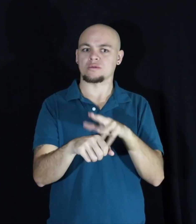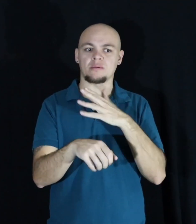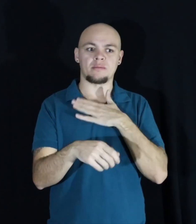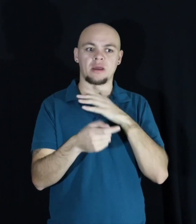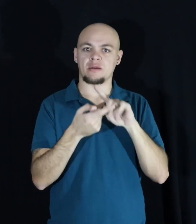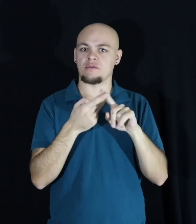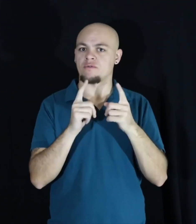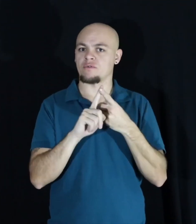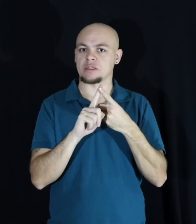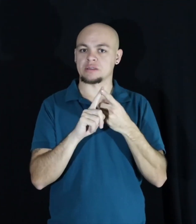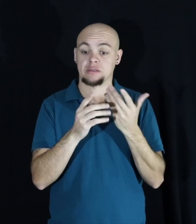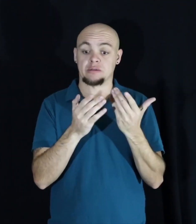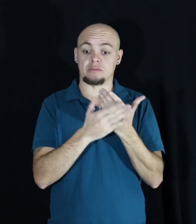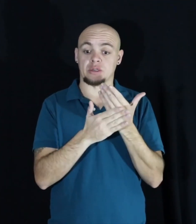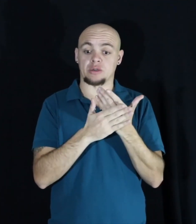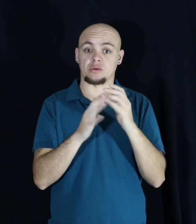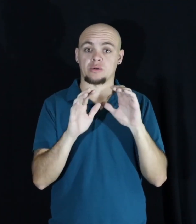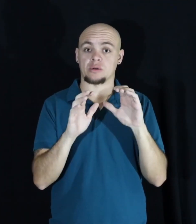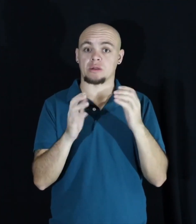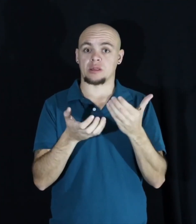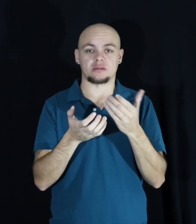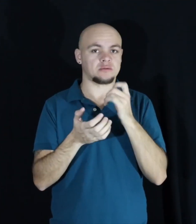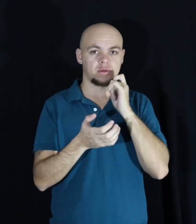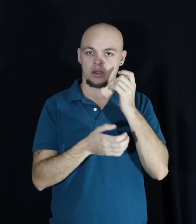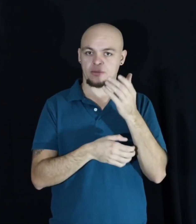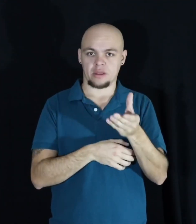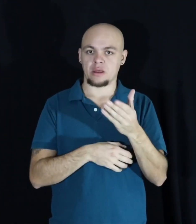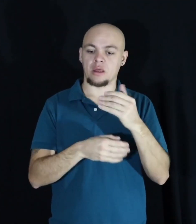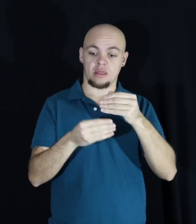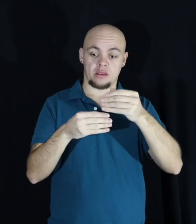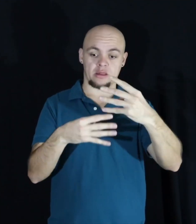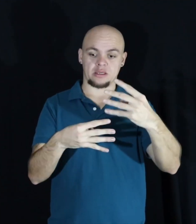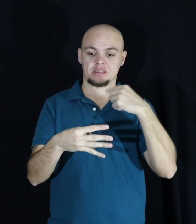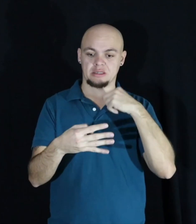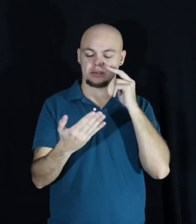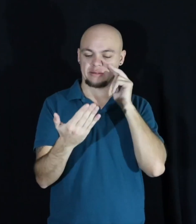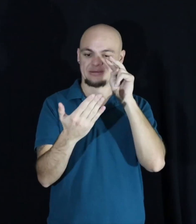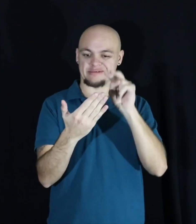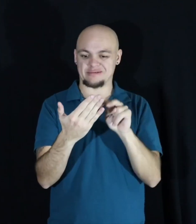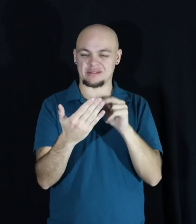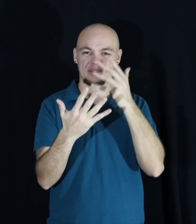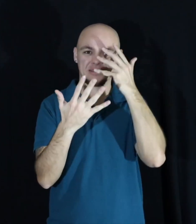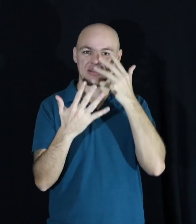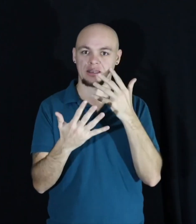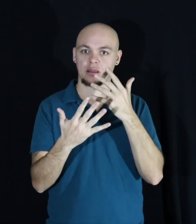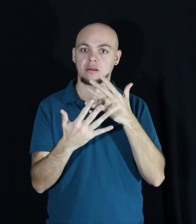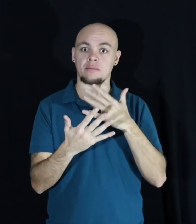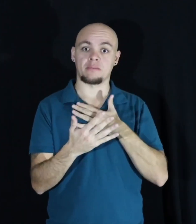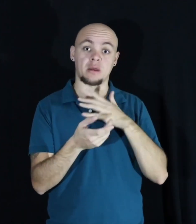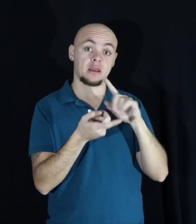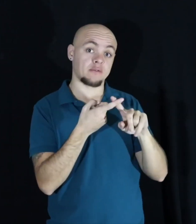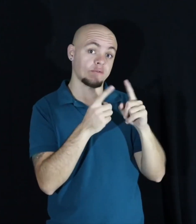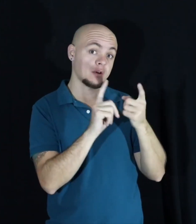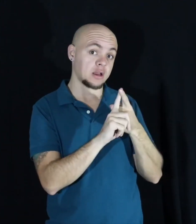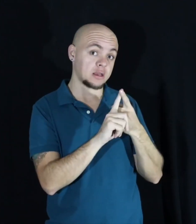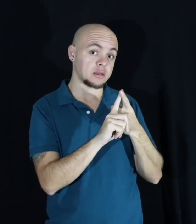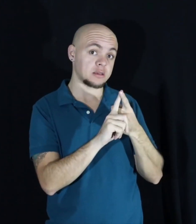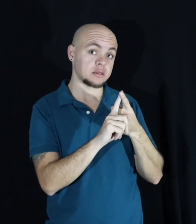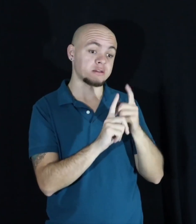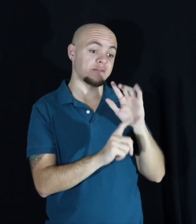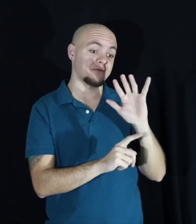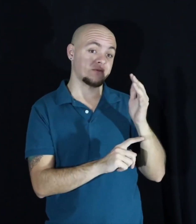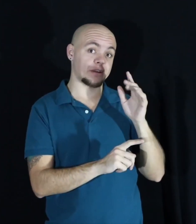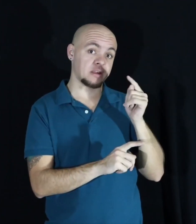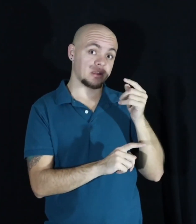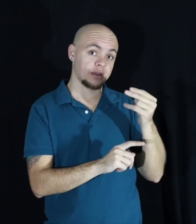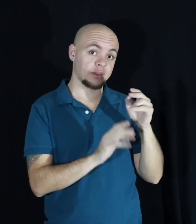friends would be in my new class. When I saw the list, I was extremely sad. Absolutely none of the friends that I had made in 5th and 6th grade were in